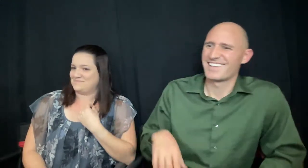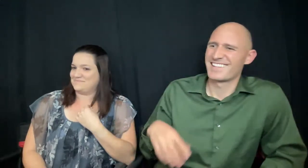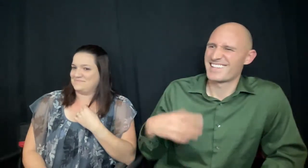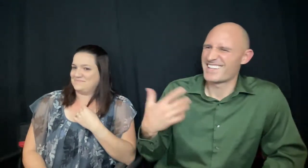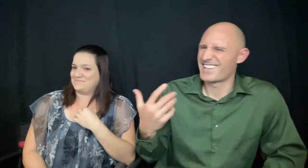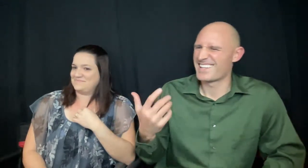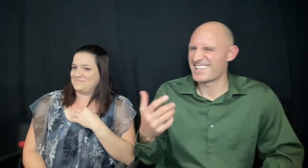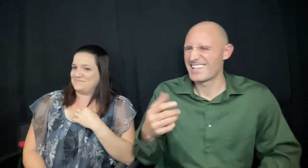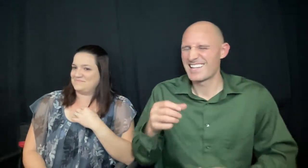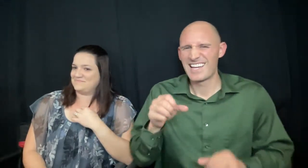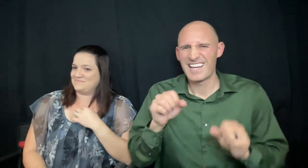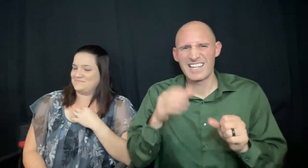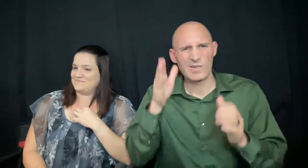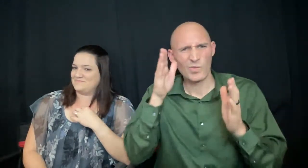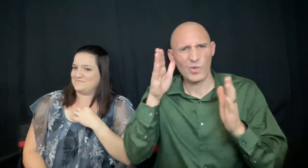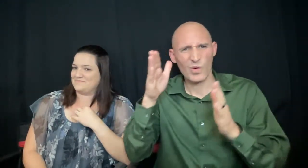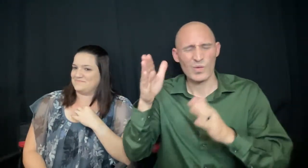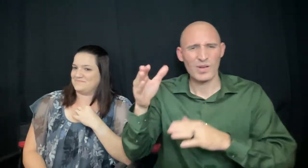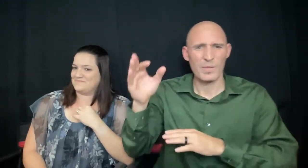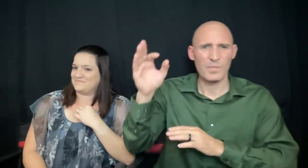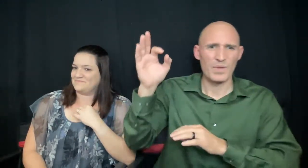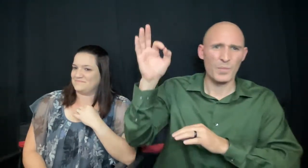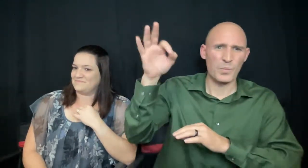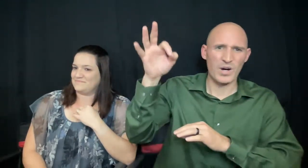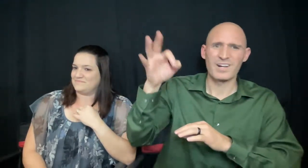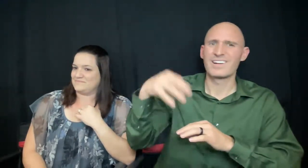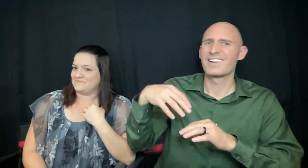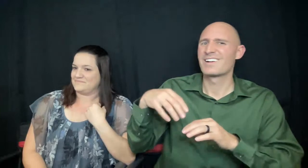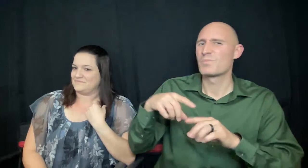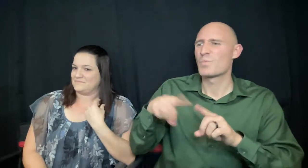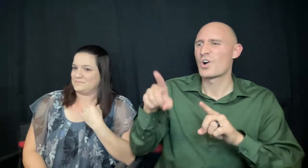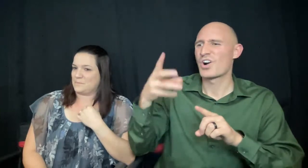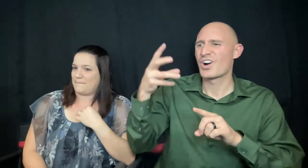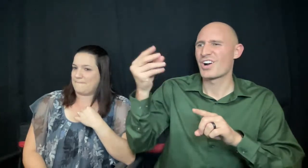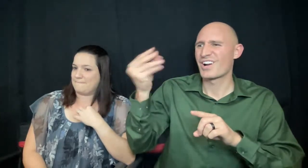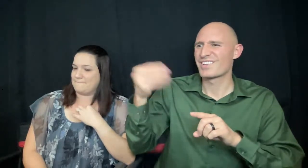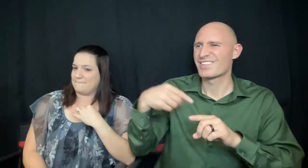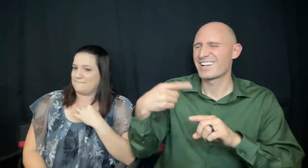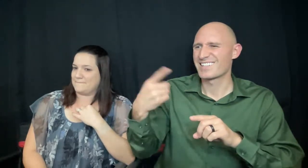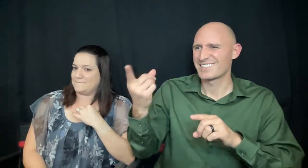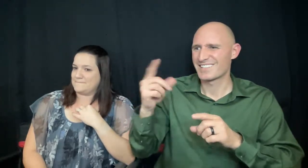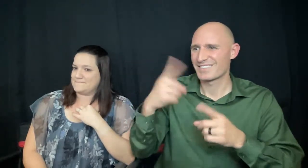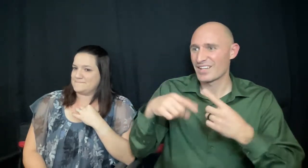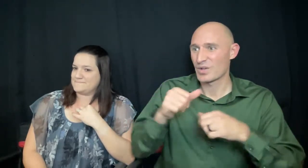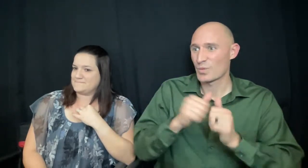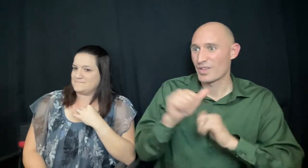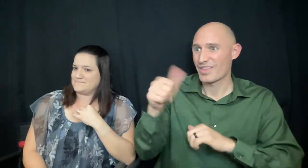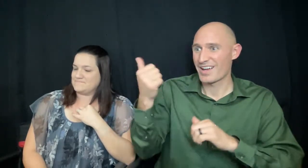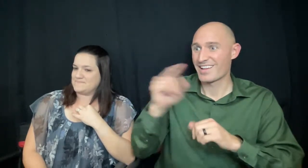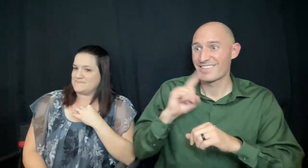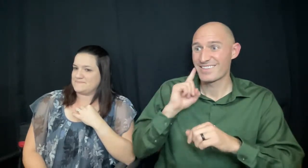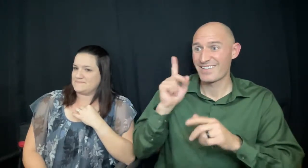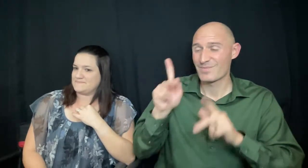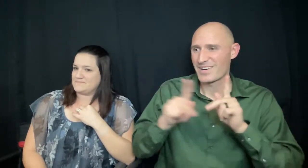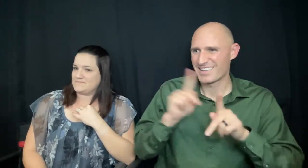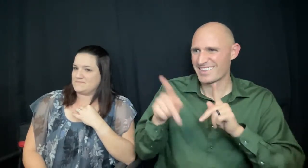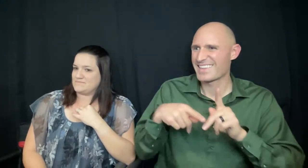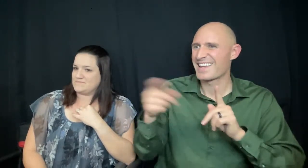with the preacher, but on the outside, signing with other deaf people, they gave me some feedback. They said, "Man,